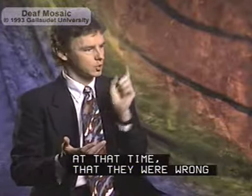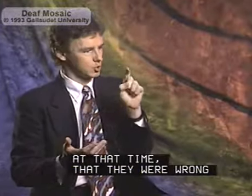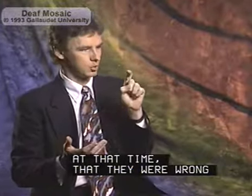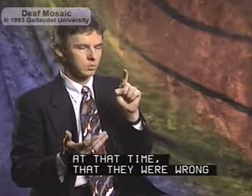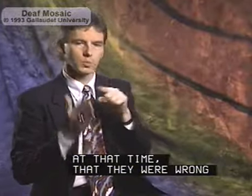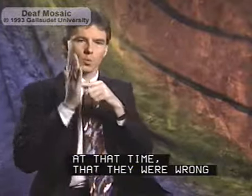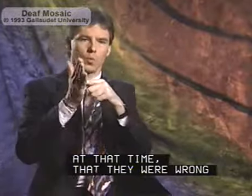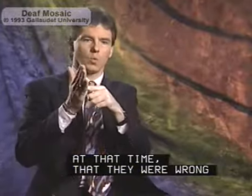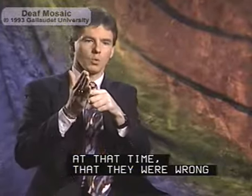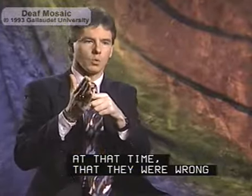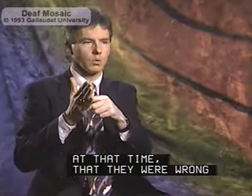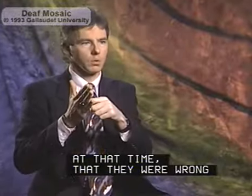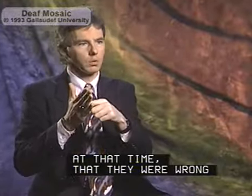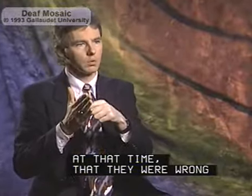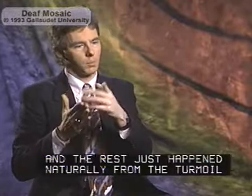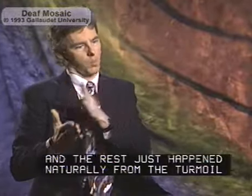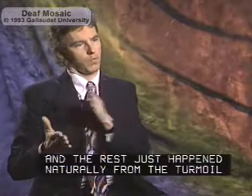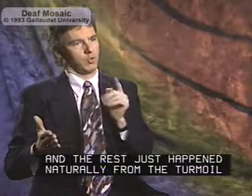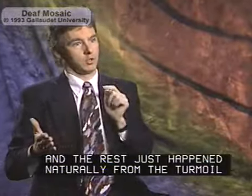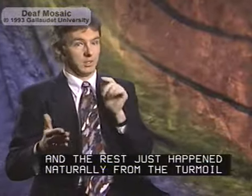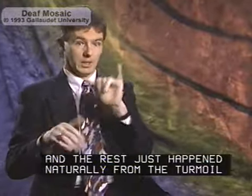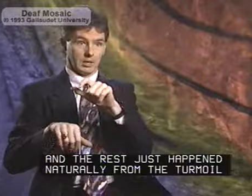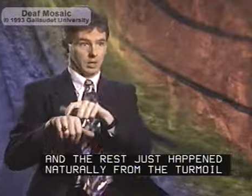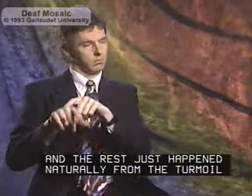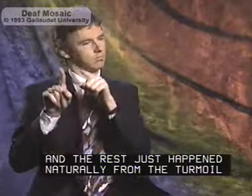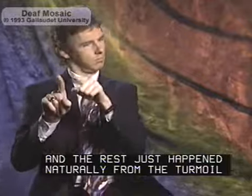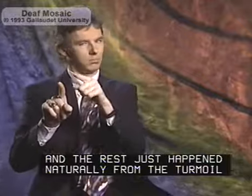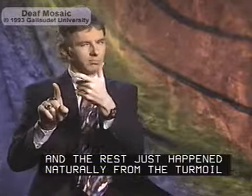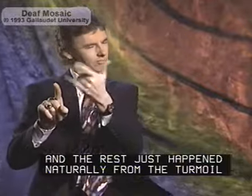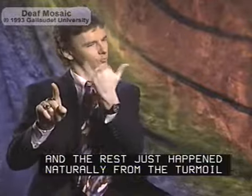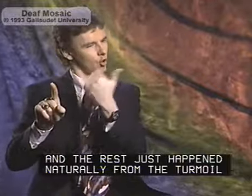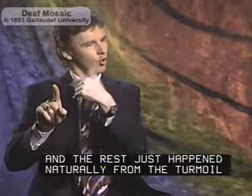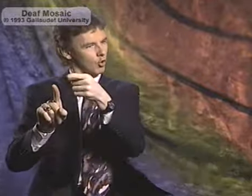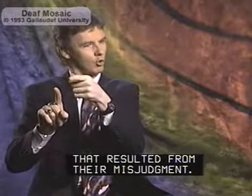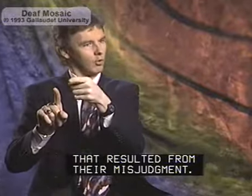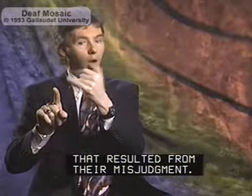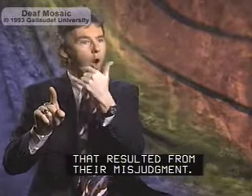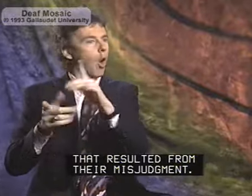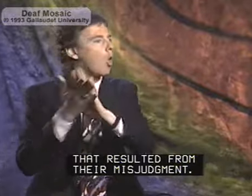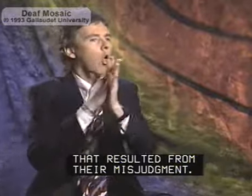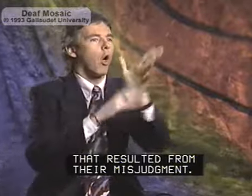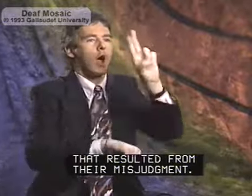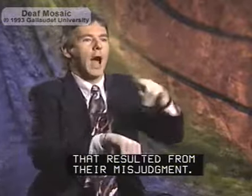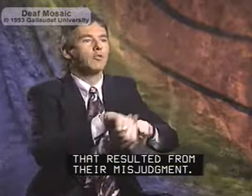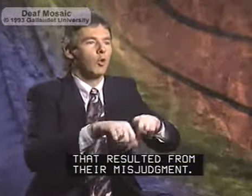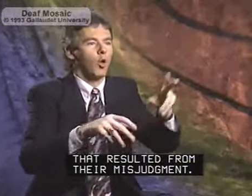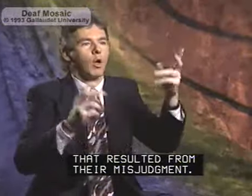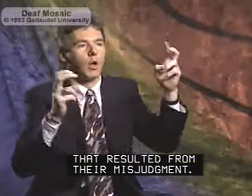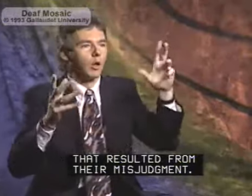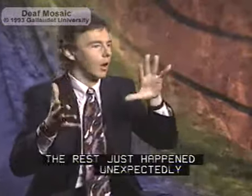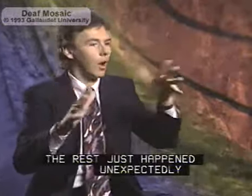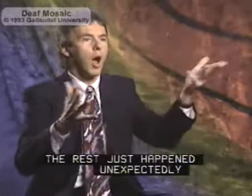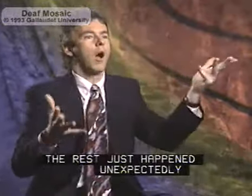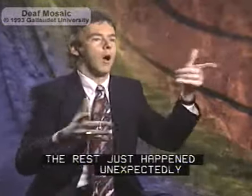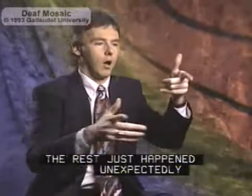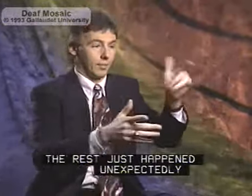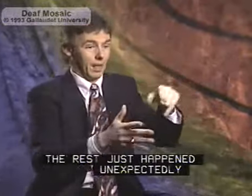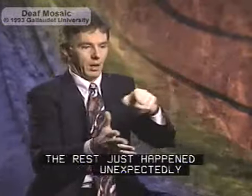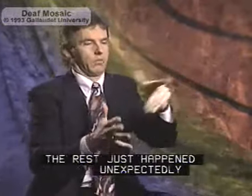at that time that they were wrong, and the rest just happened naturally from the turmoil that resulted from their misjudgment. The rest just happened